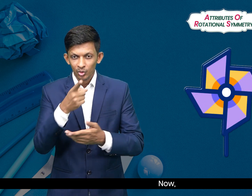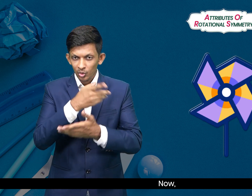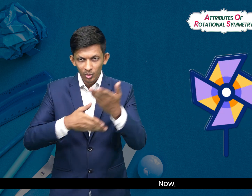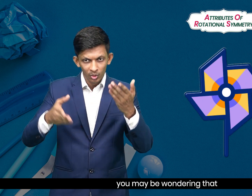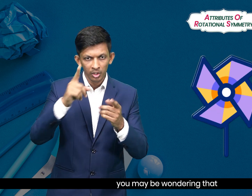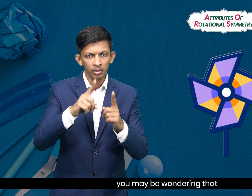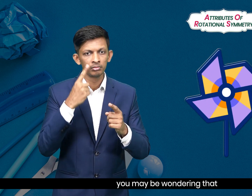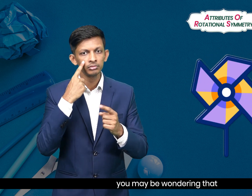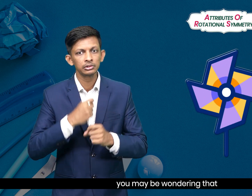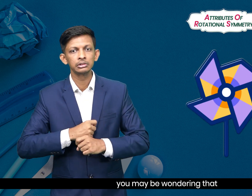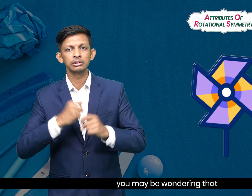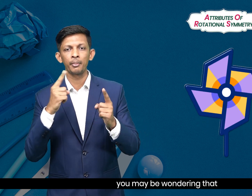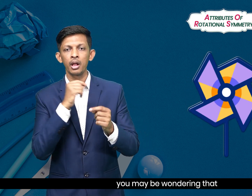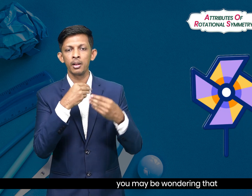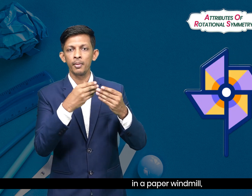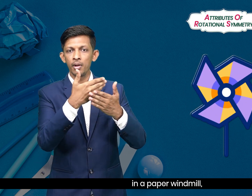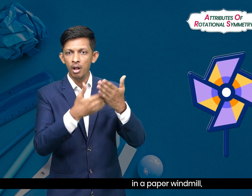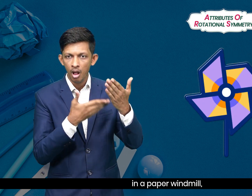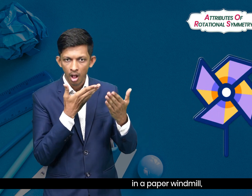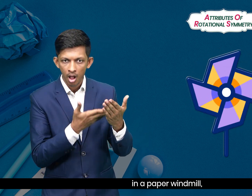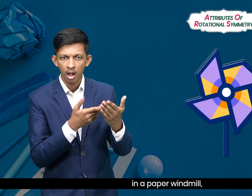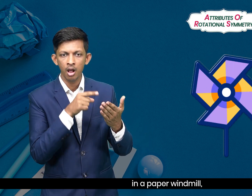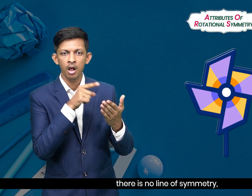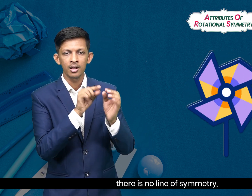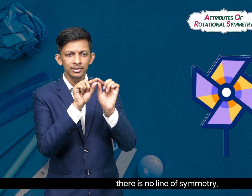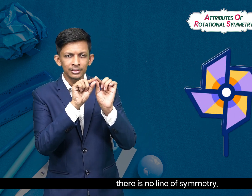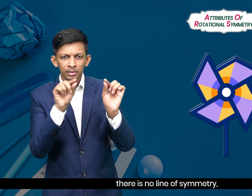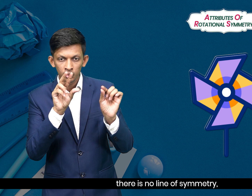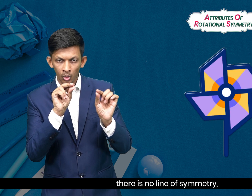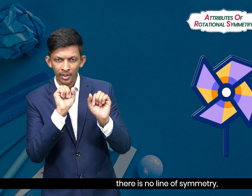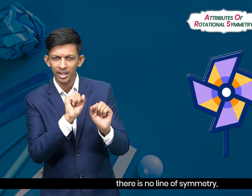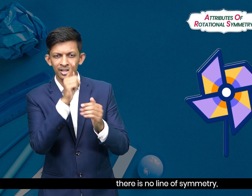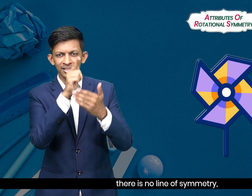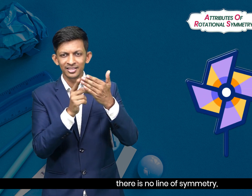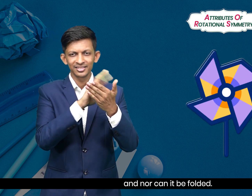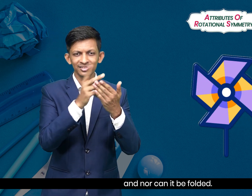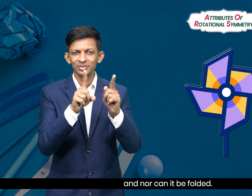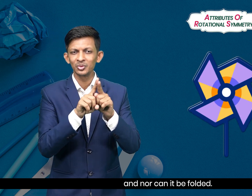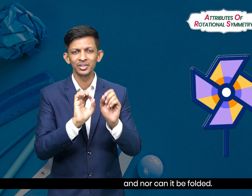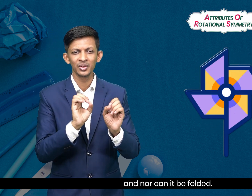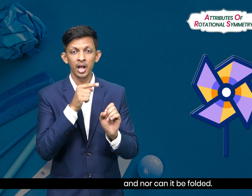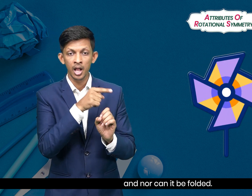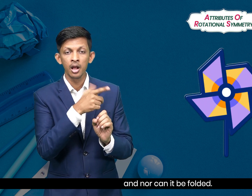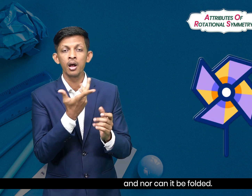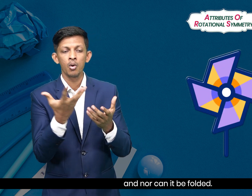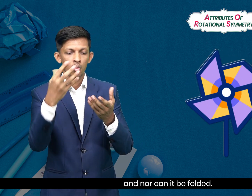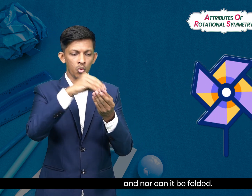Now, you may be wondering that in a paper windmill there is no line of symmetry and nor can it be folded.